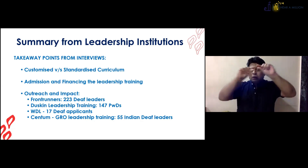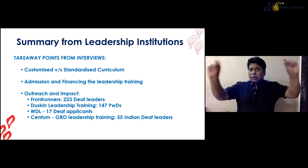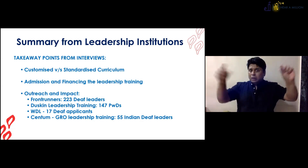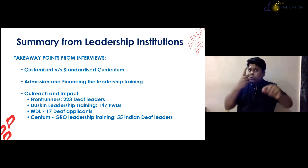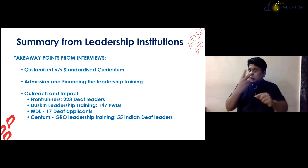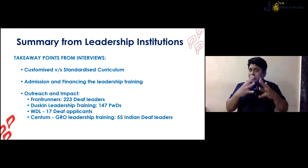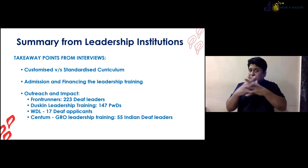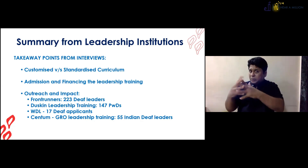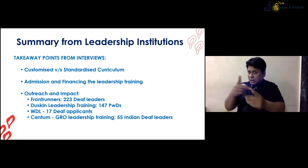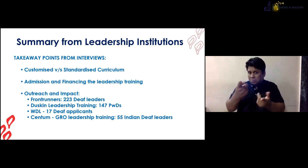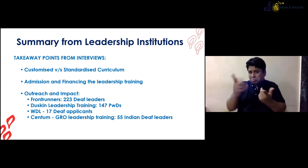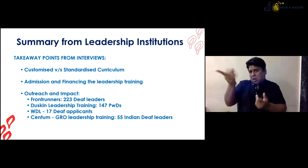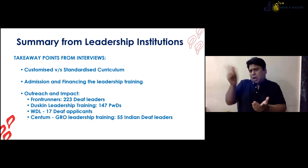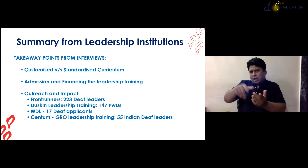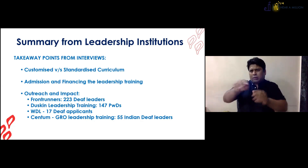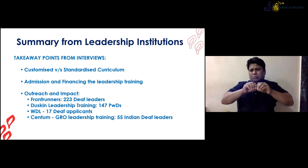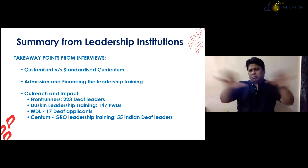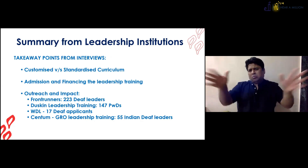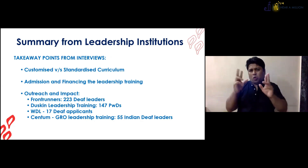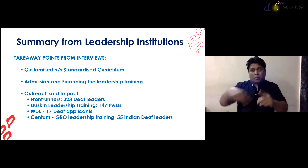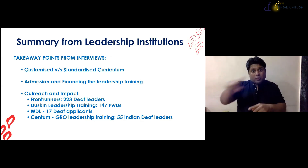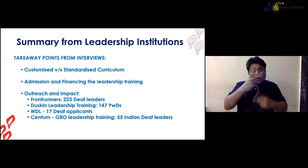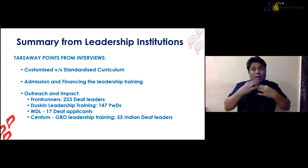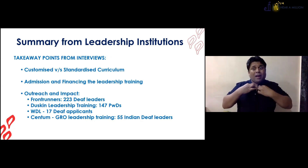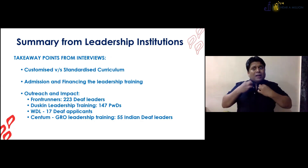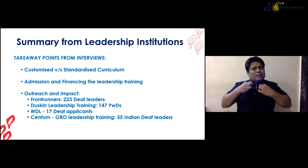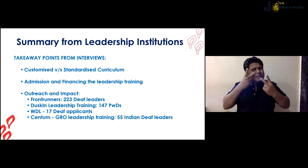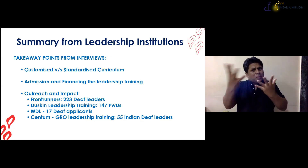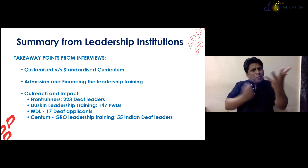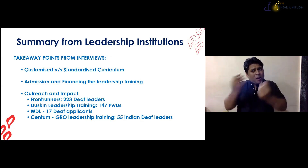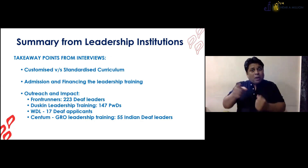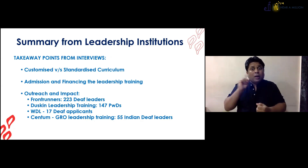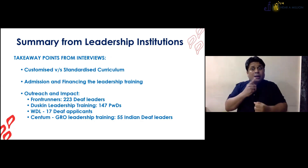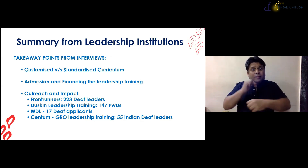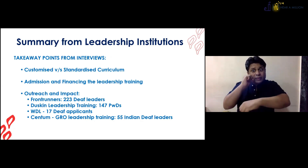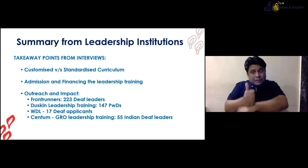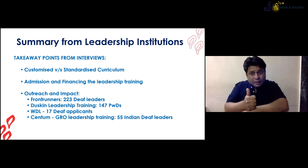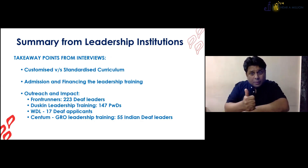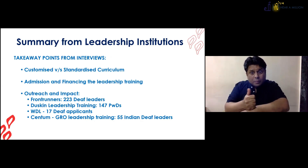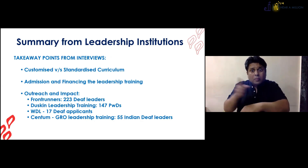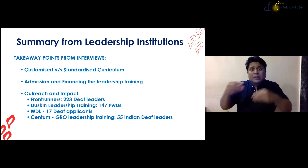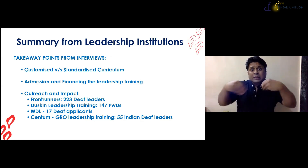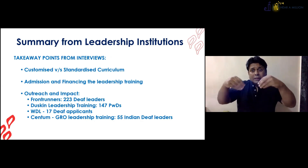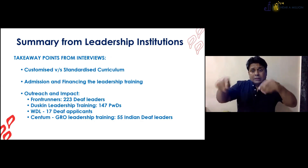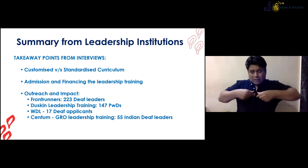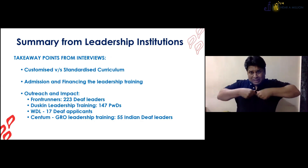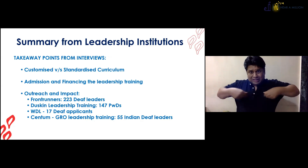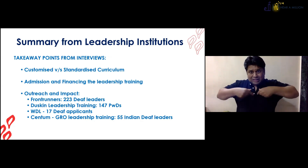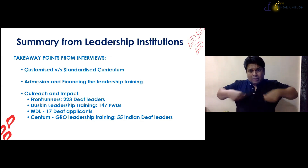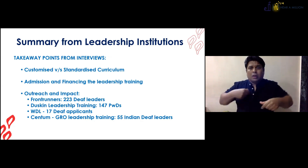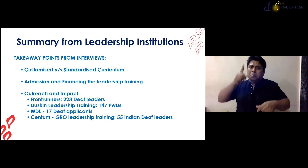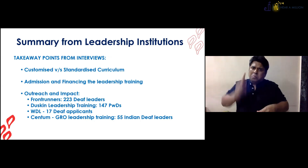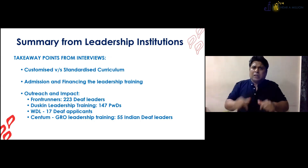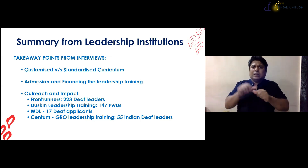freedom to sign. So this particular venture, I don't know if you've seen the website. I'm sure you've seen it. Like they've sent it across to a lot of people